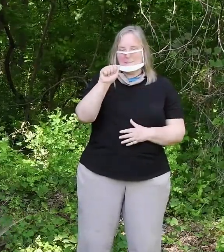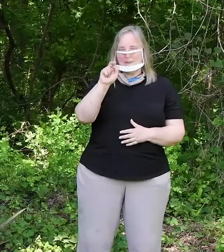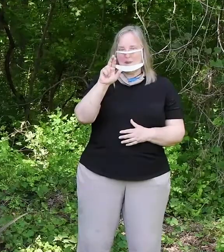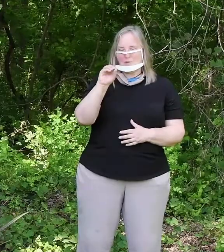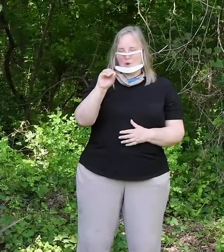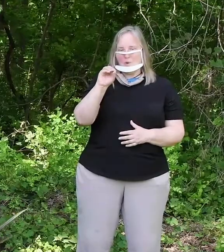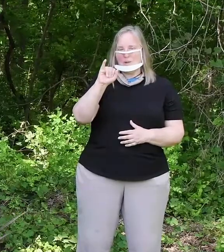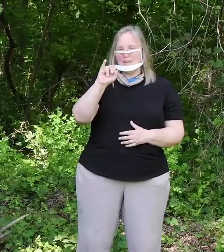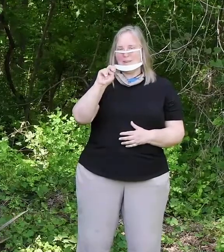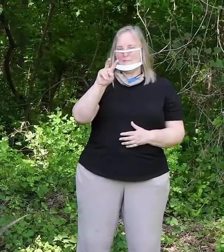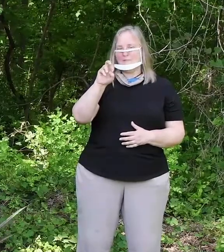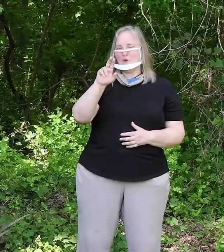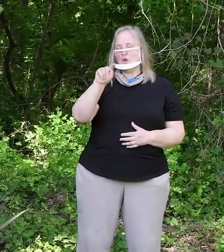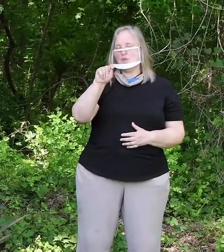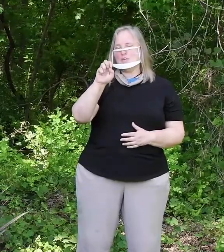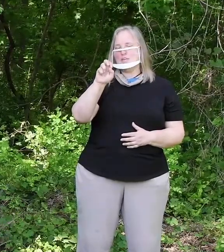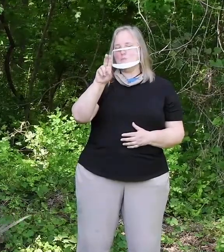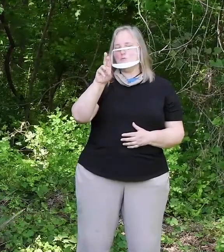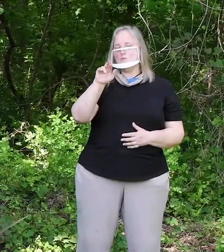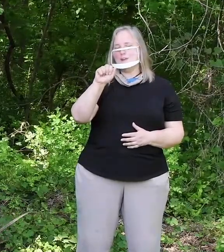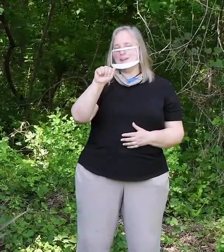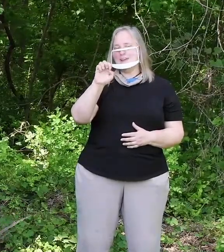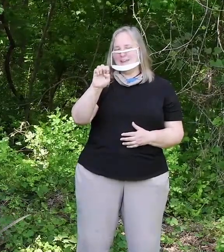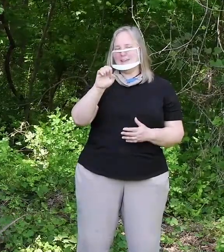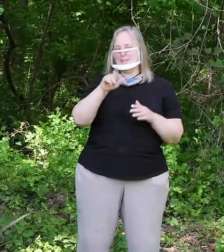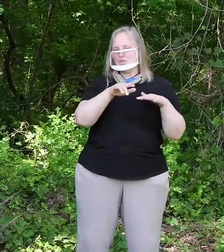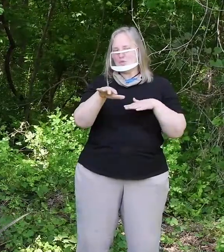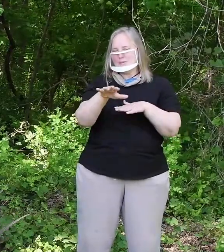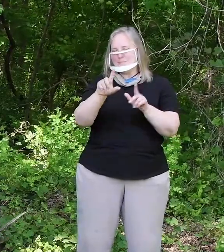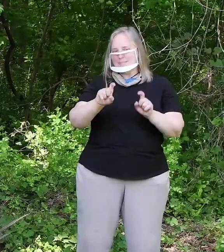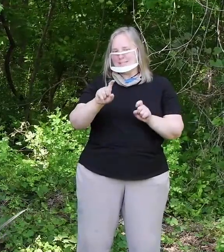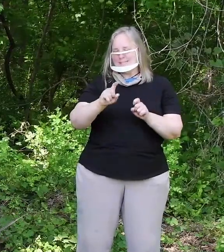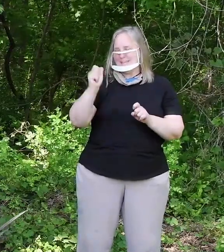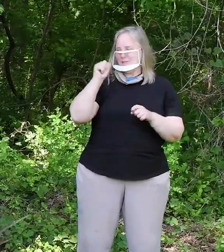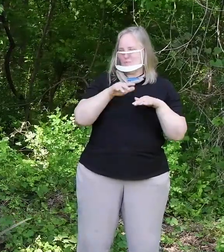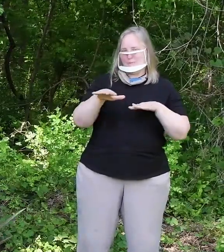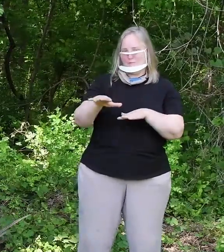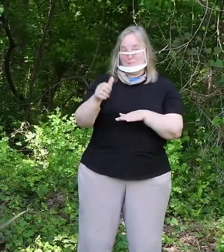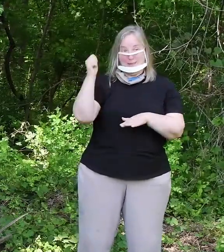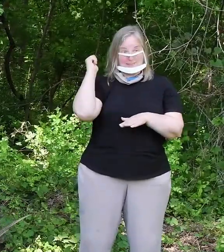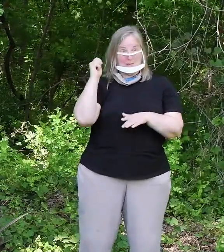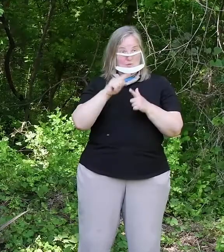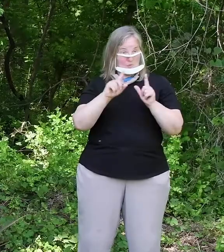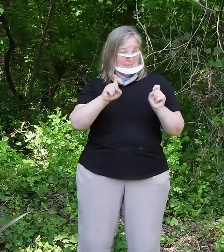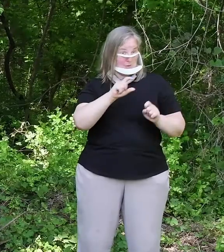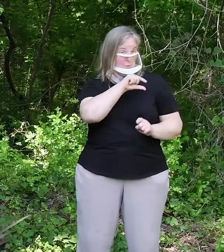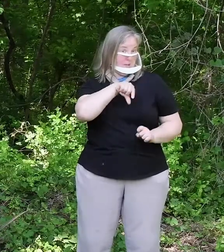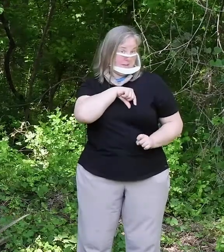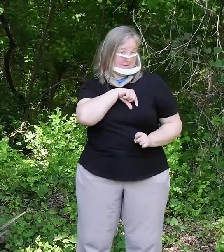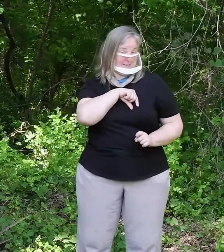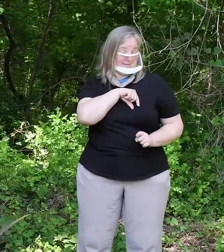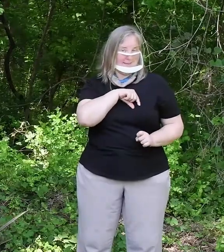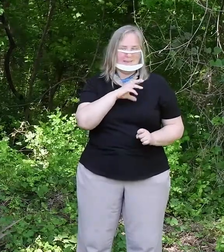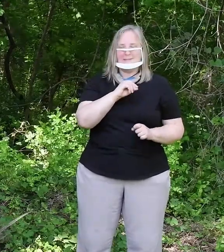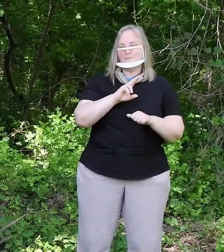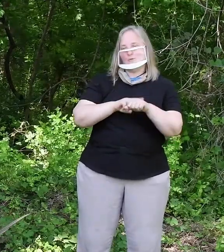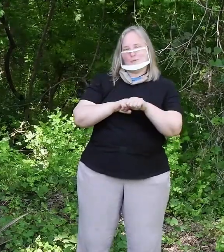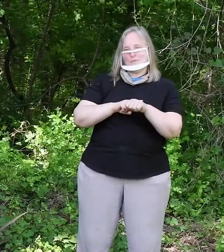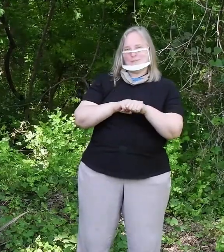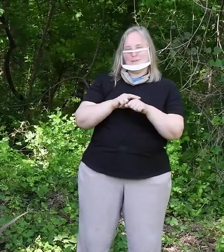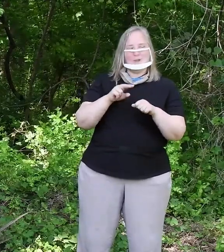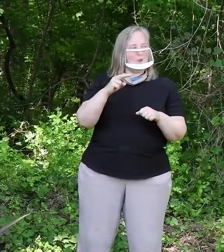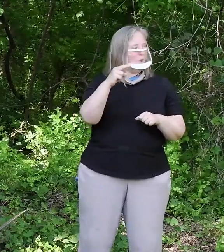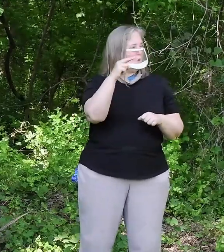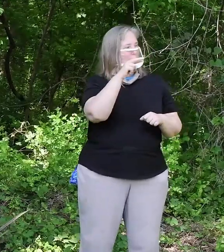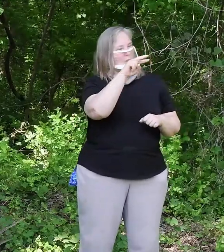macroinvertebrate stream testing back in the river back there to test quality. And of course, looking over